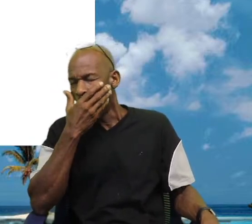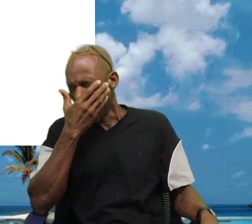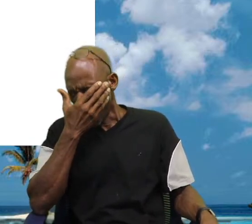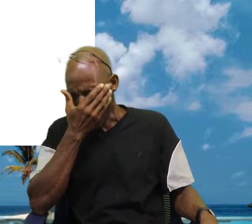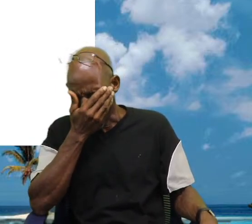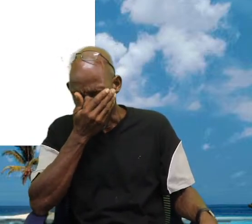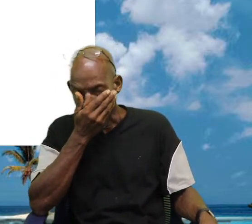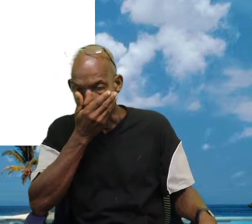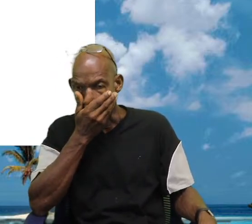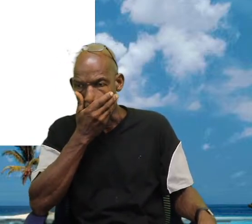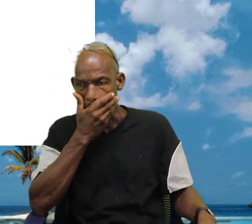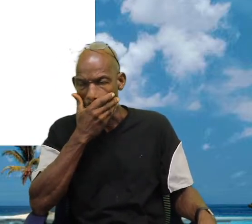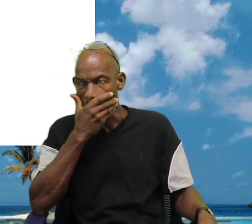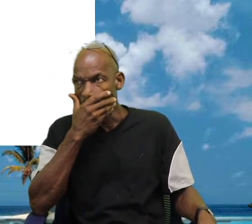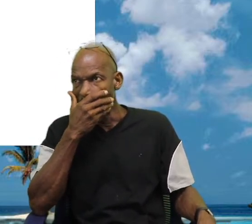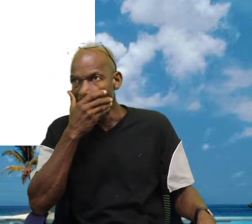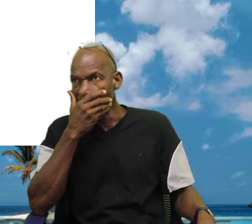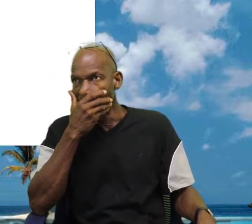Where to put the adjective?